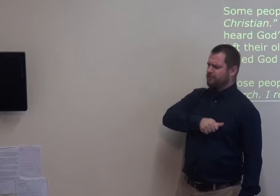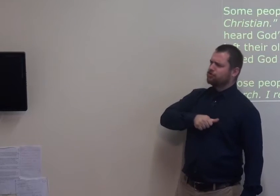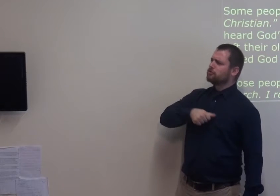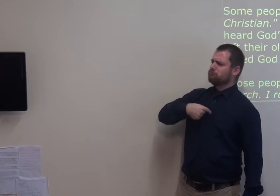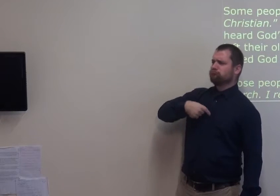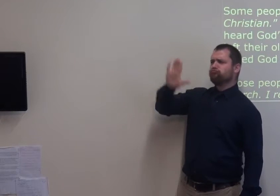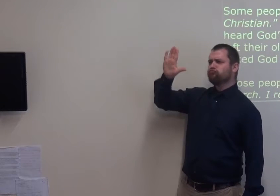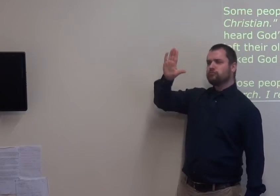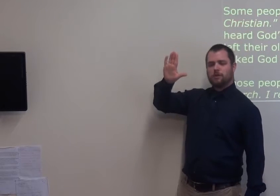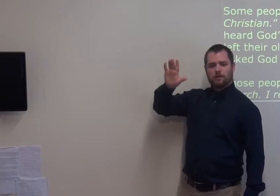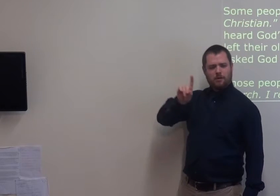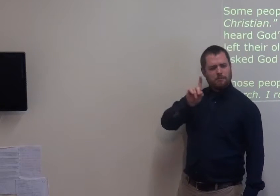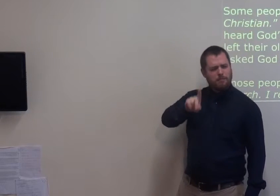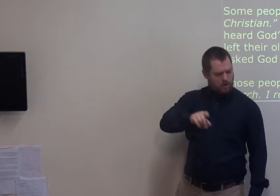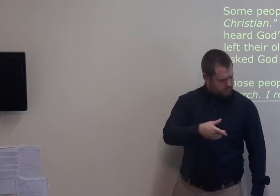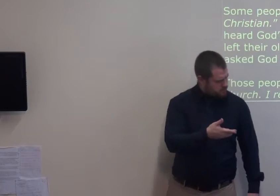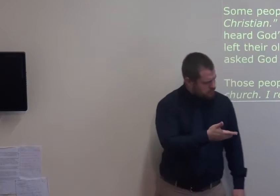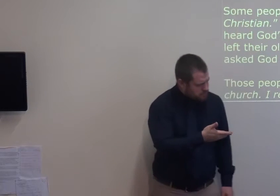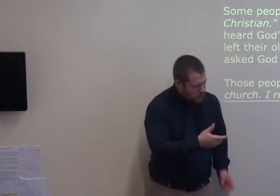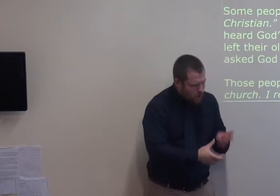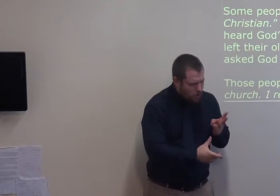but they have never heard God's call.